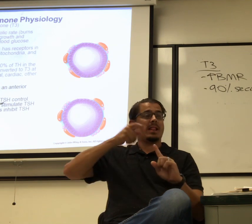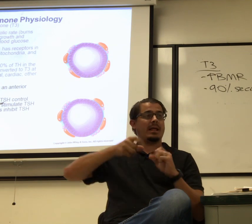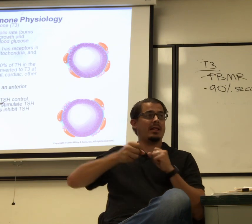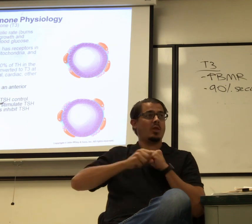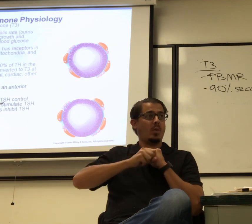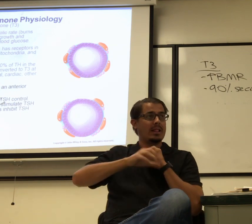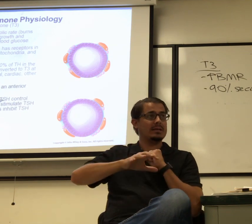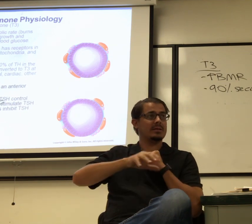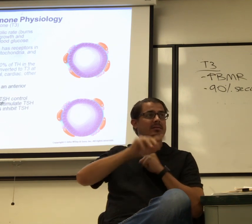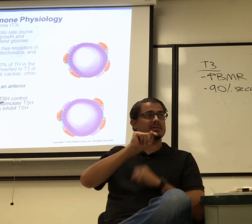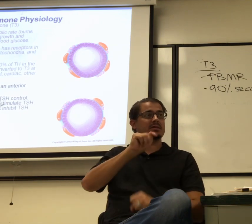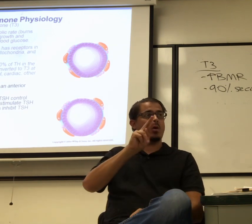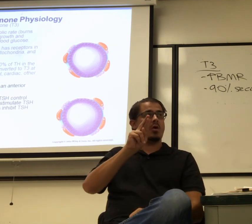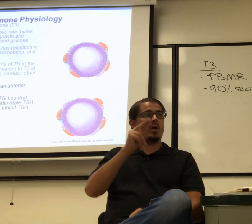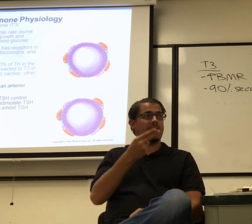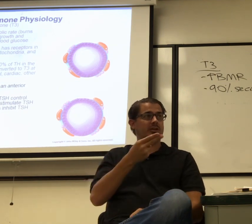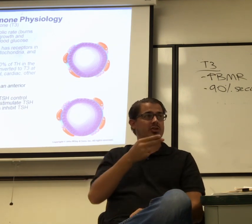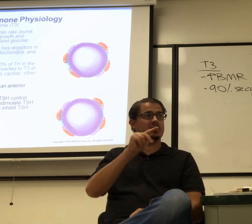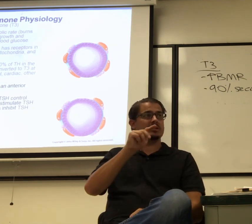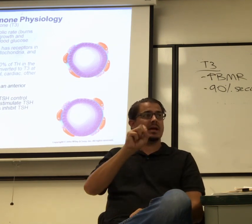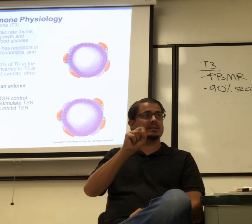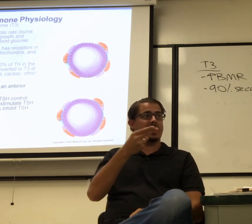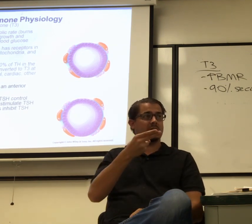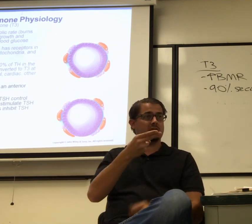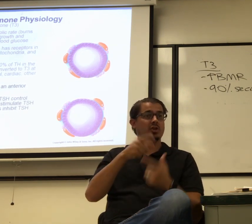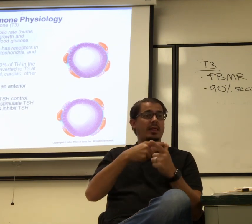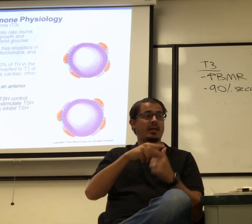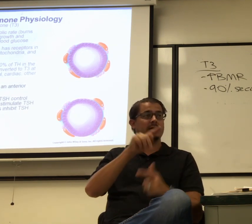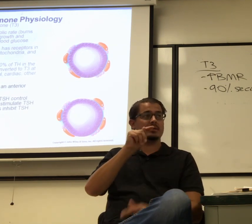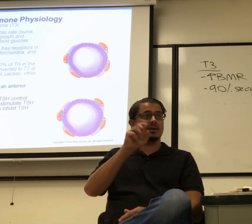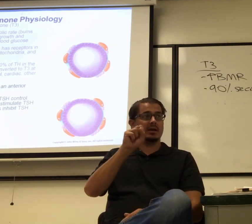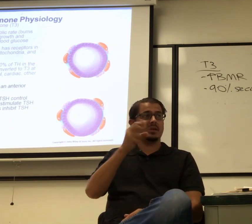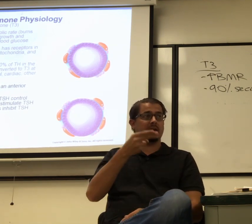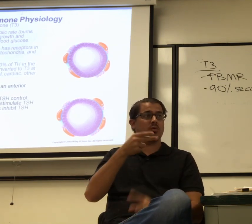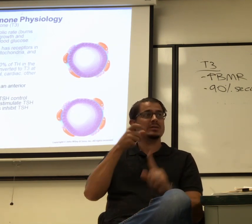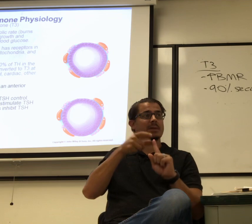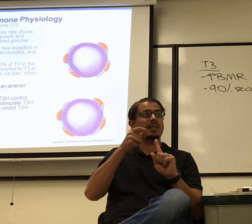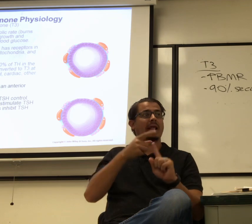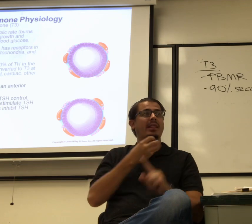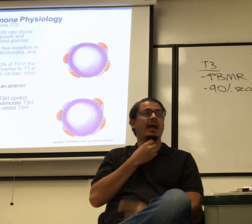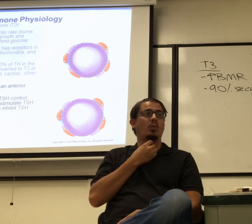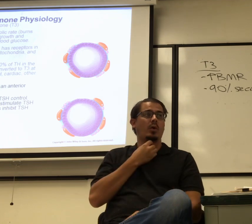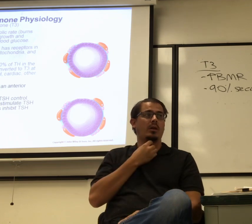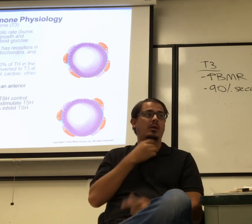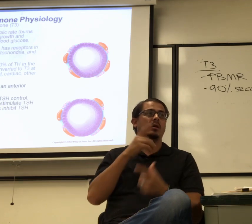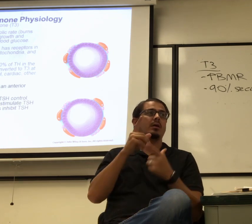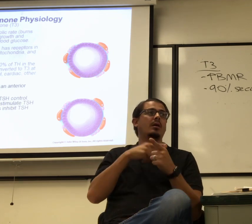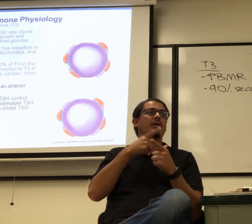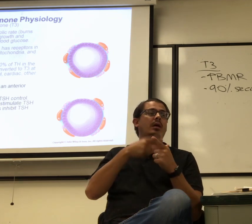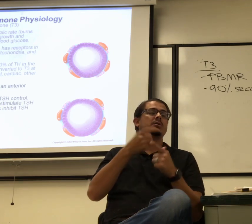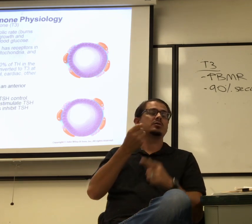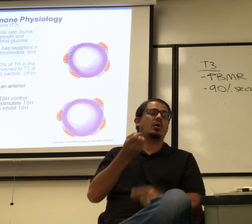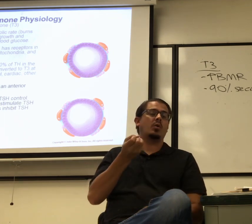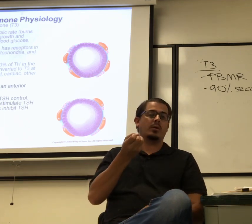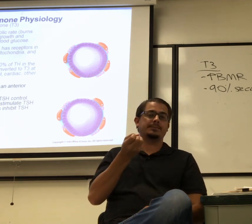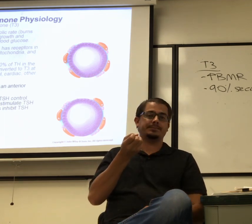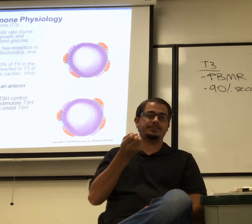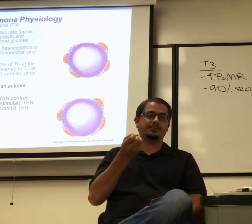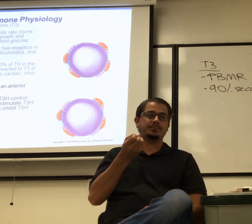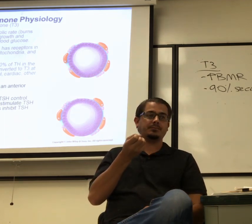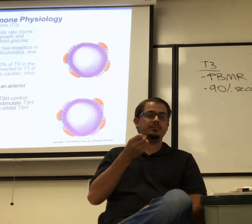So elevated levels of T4 would stimulate the release of TRH and then TSH,